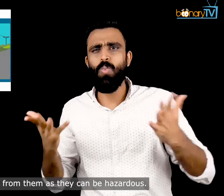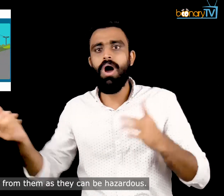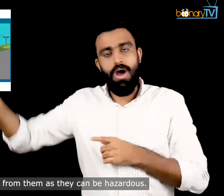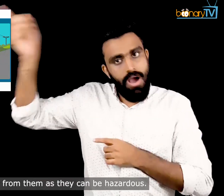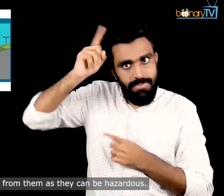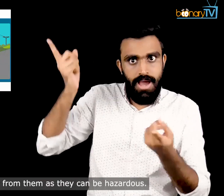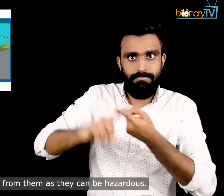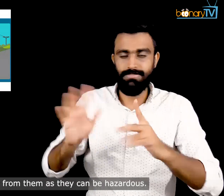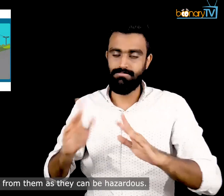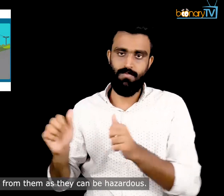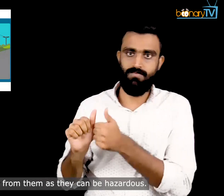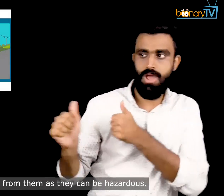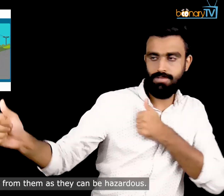they can be hazardous.